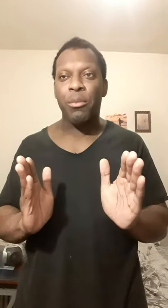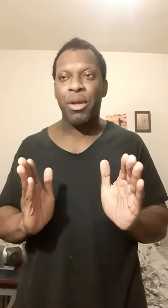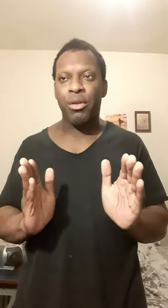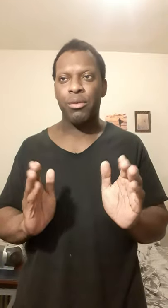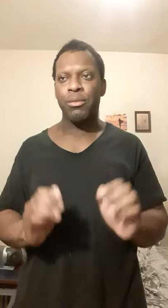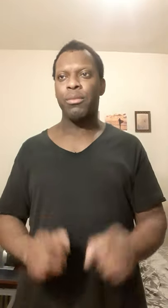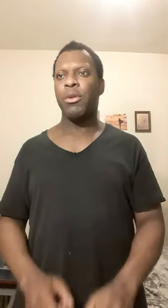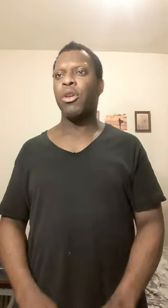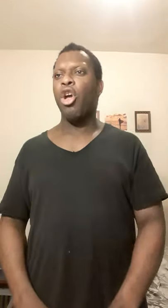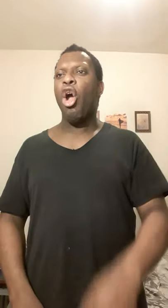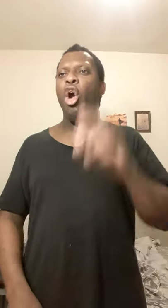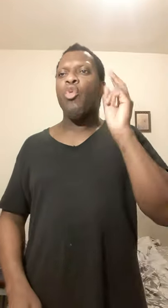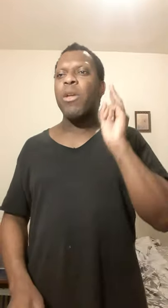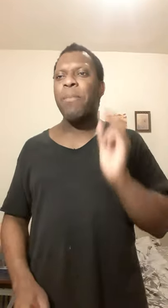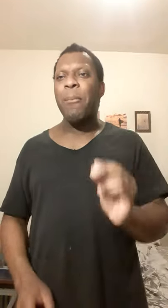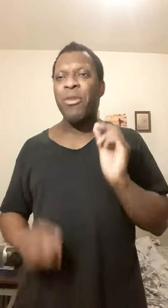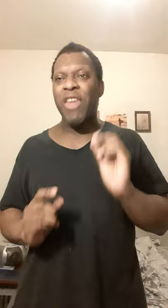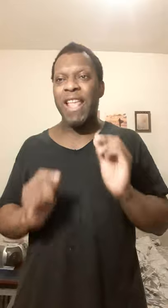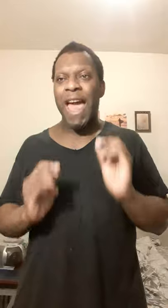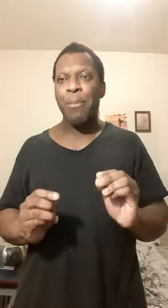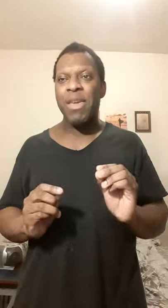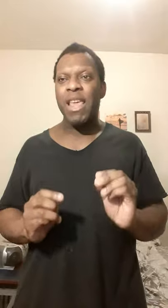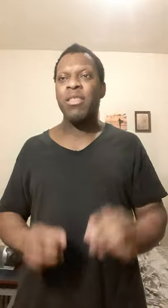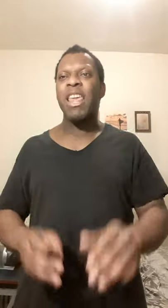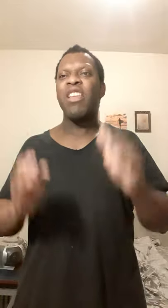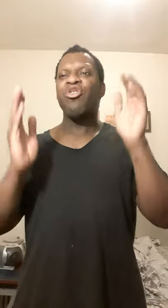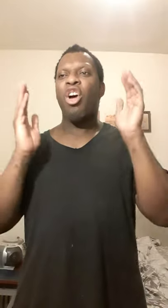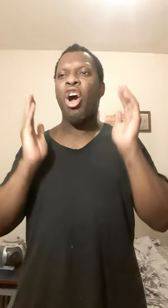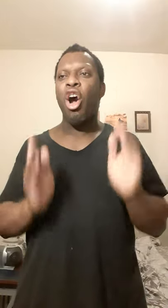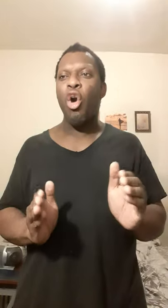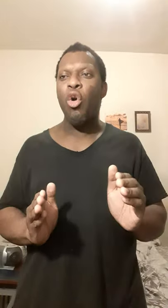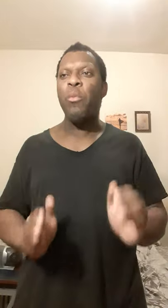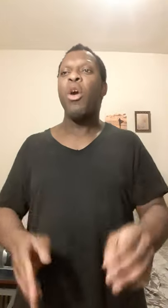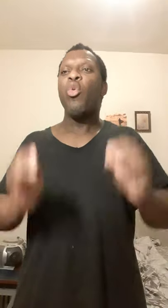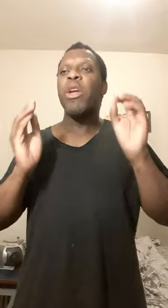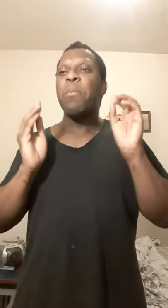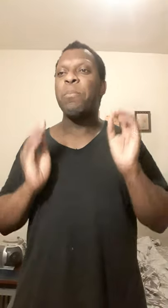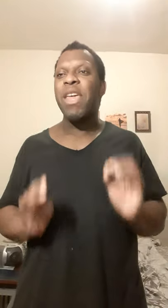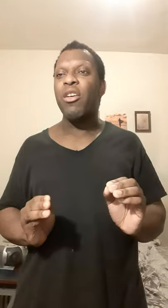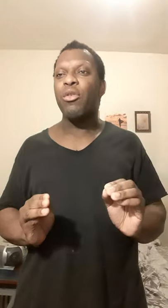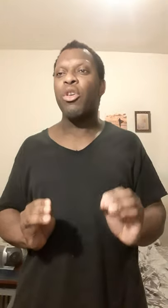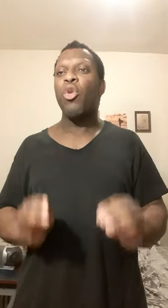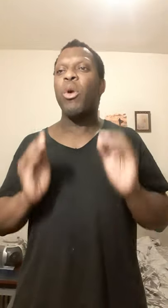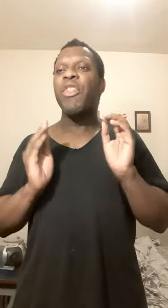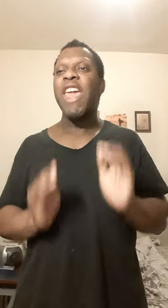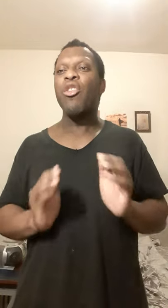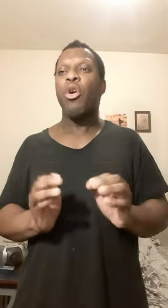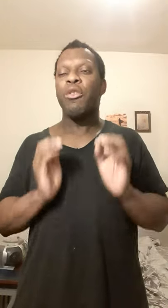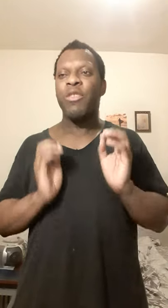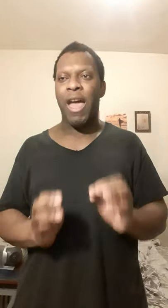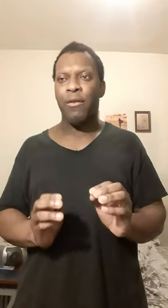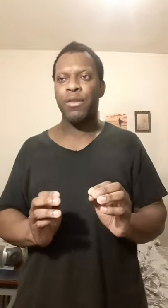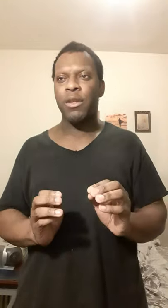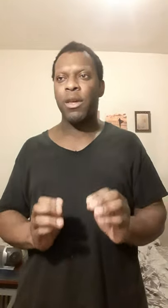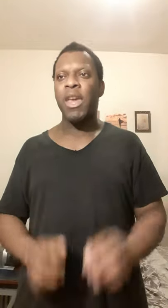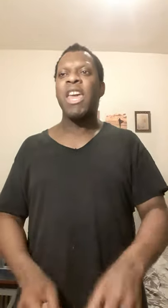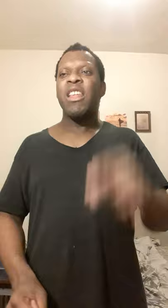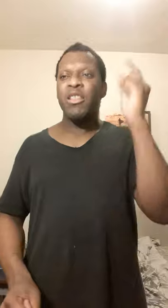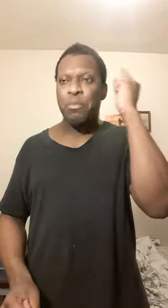questionable. Remember that happiness is the home we build within ourselves. Speak